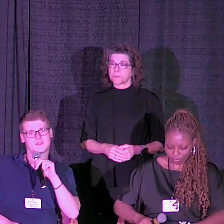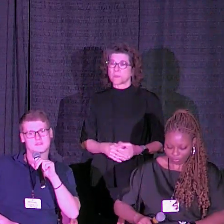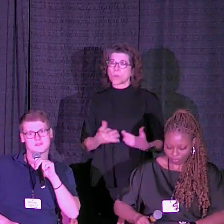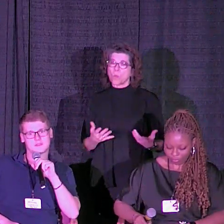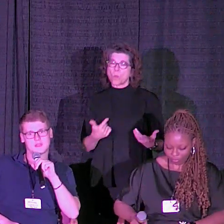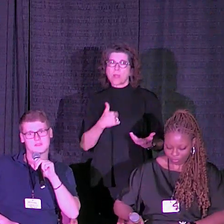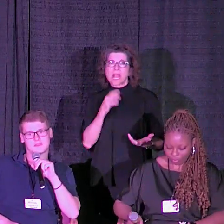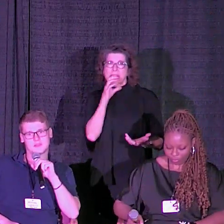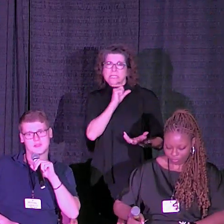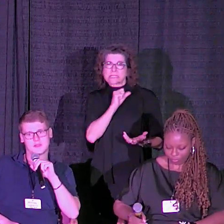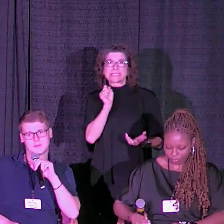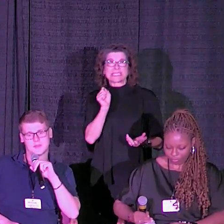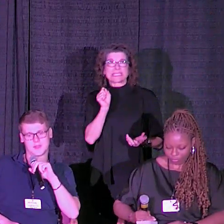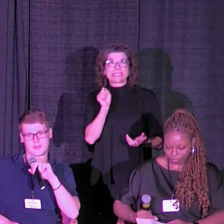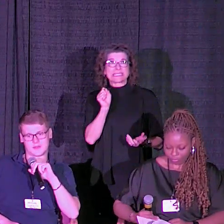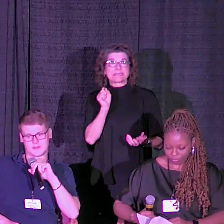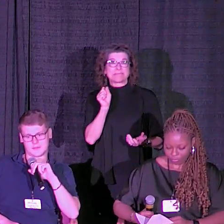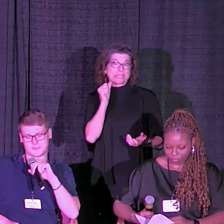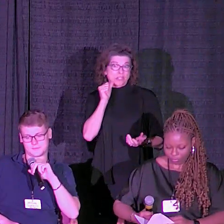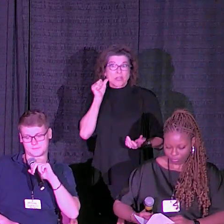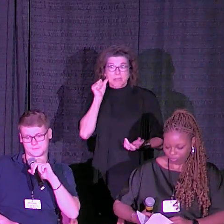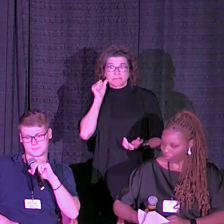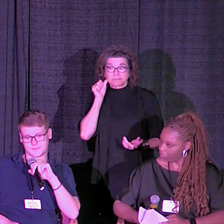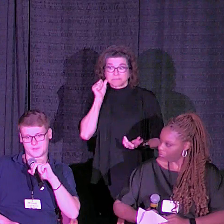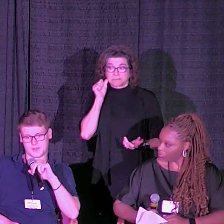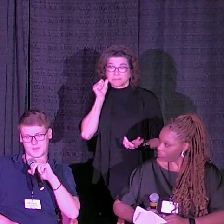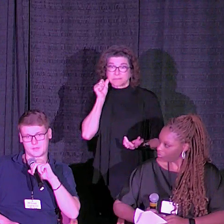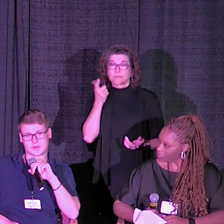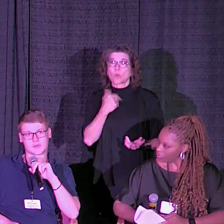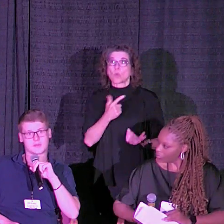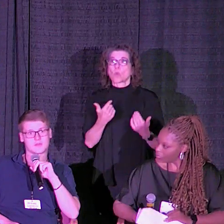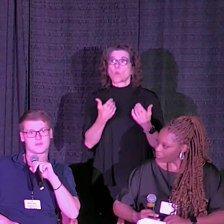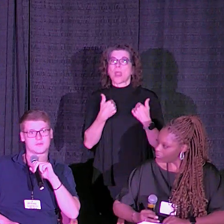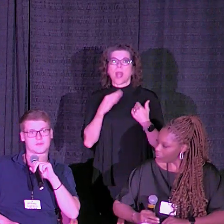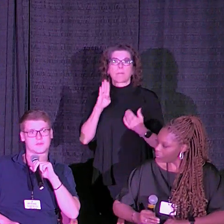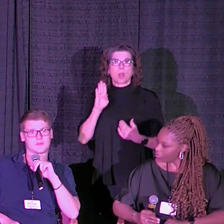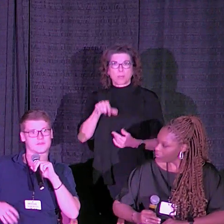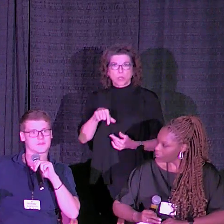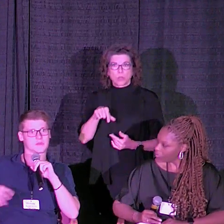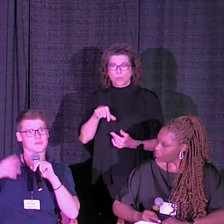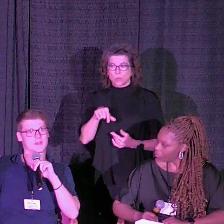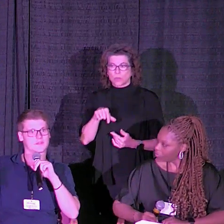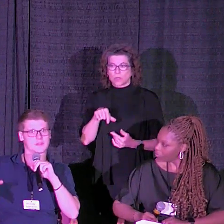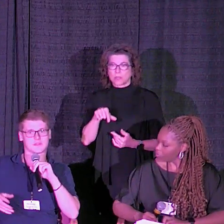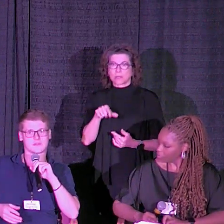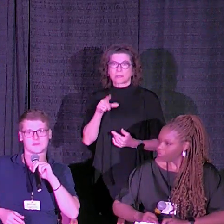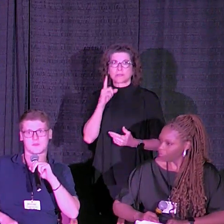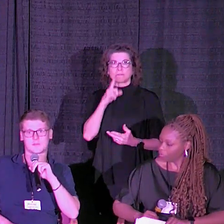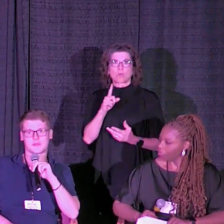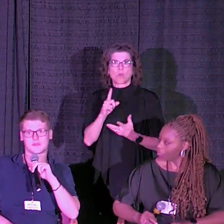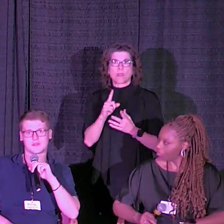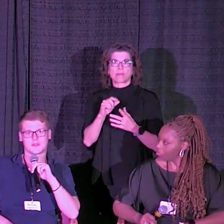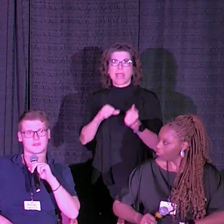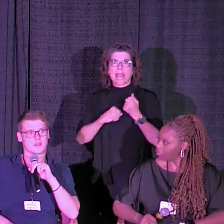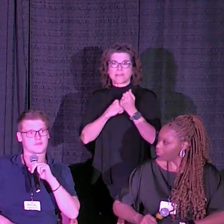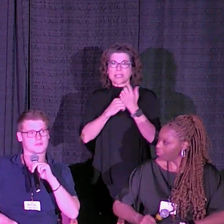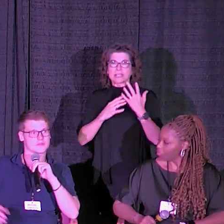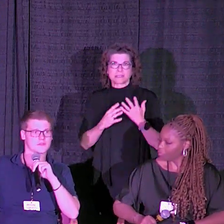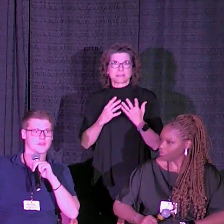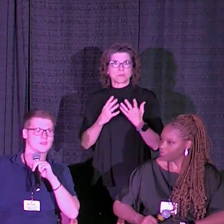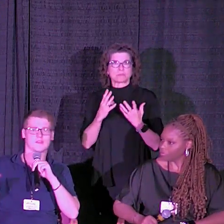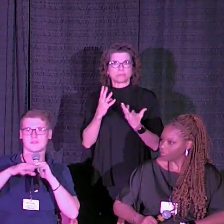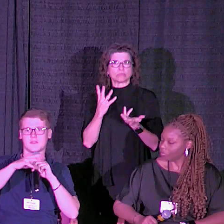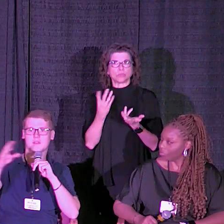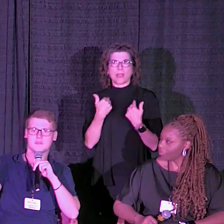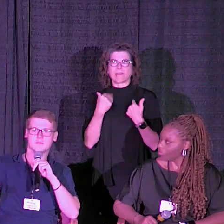I guess yesterday we had a barbecue for lived experience advocates who are up here at the conference